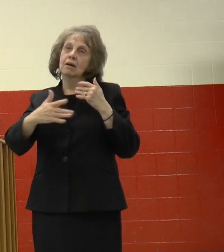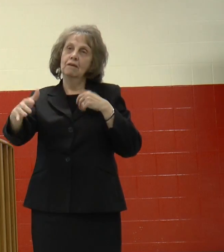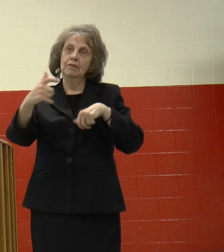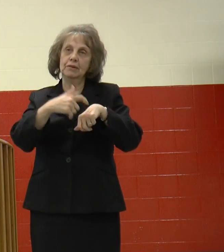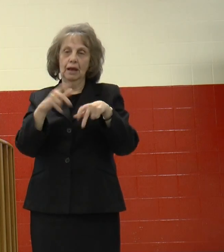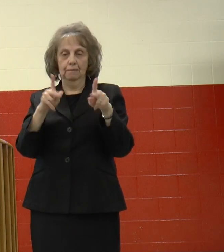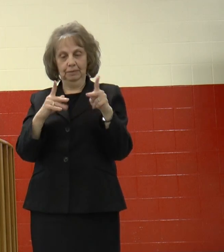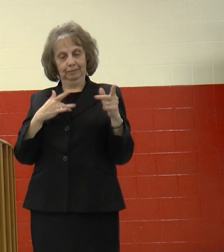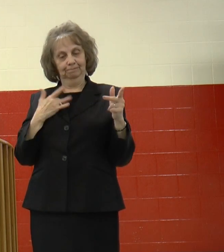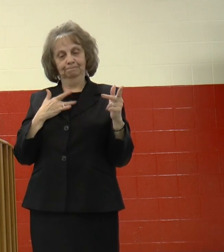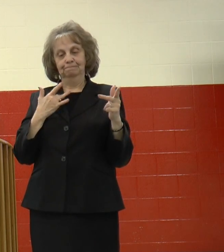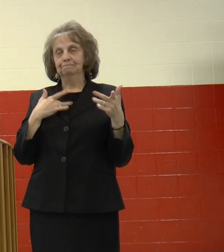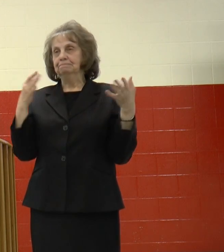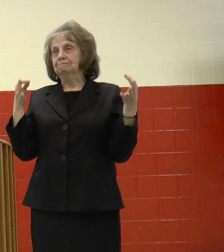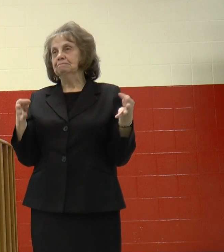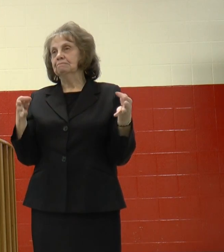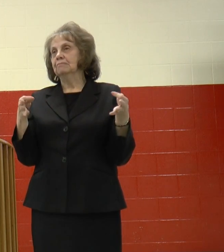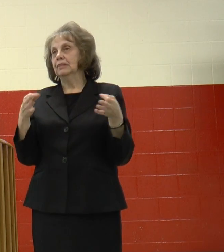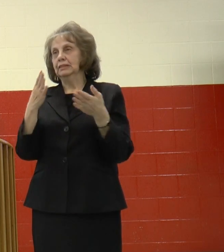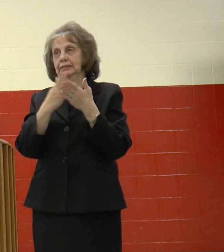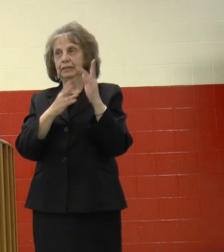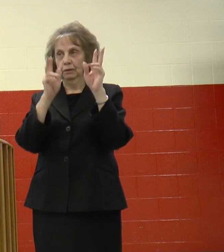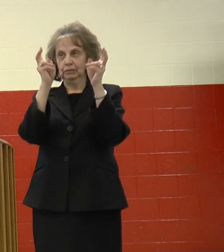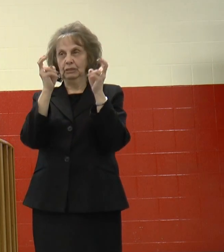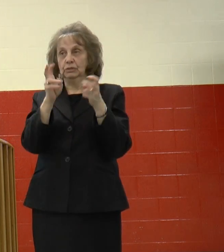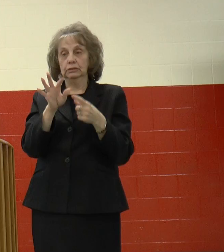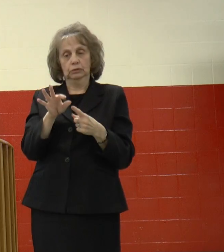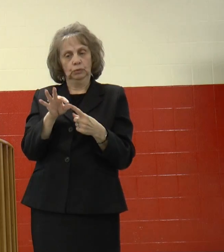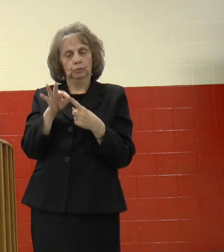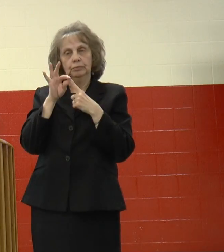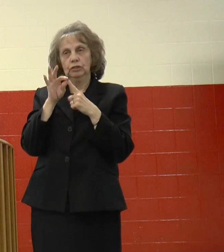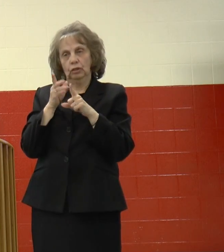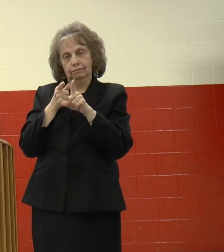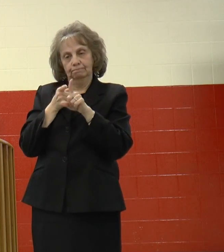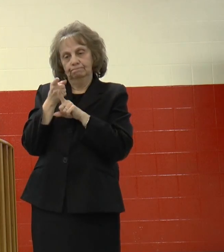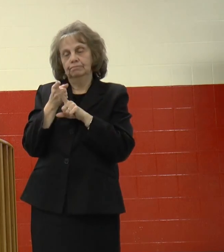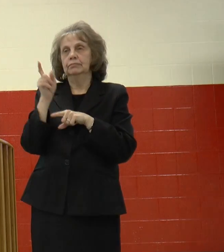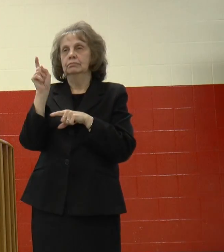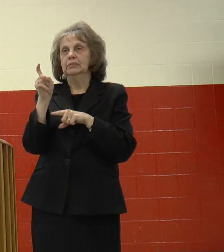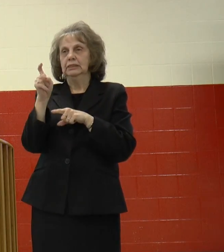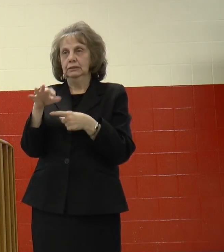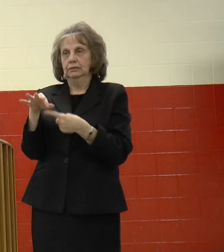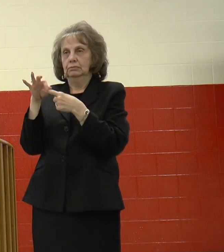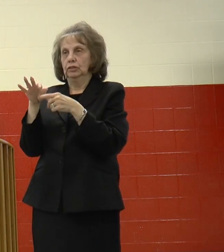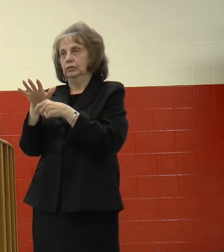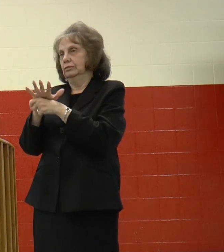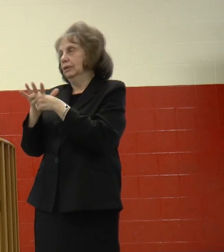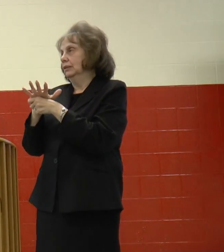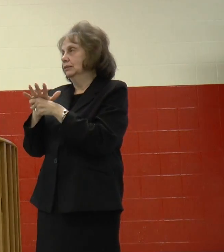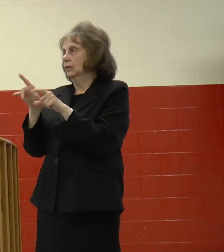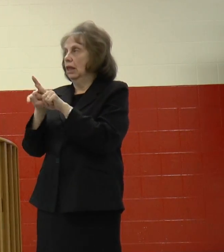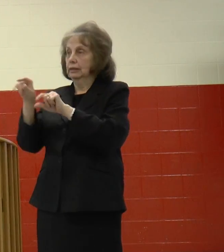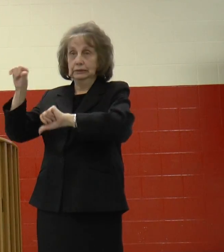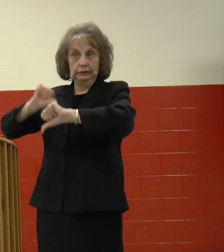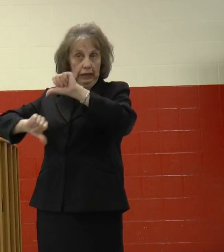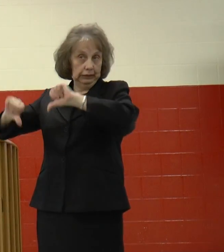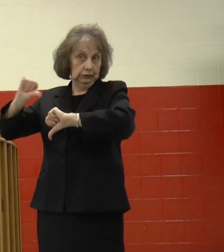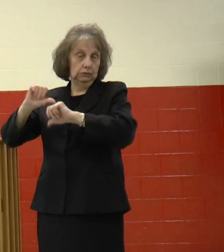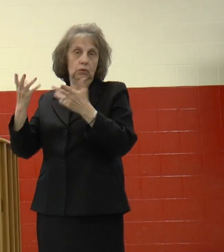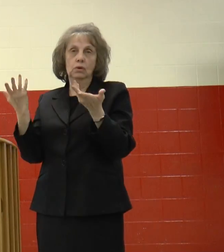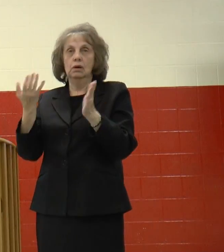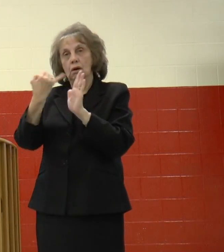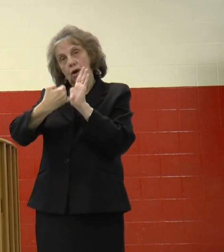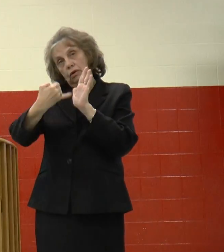decided that there were some subjects that were so specialized, they required specialized spaces. Spaces like science and